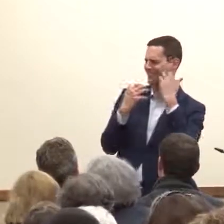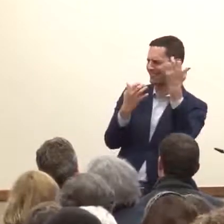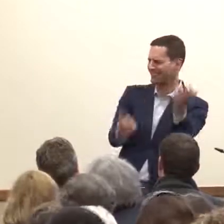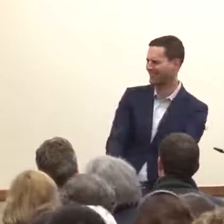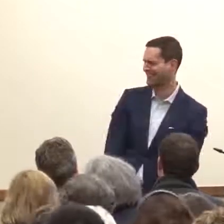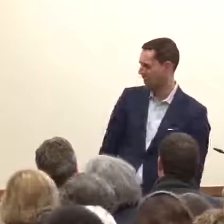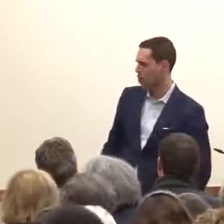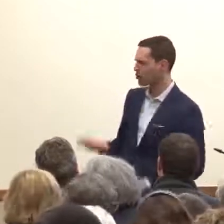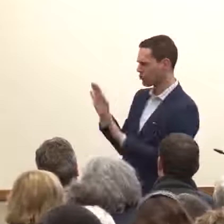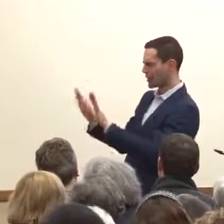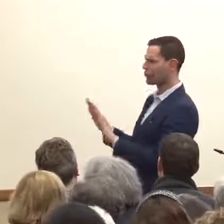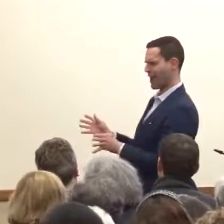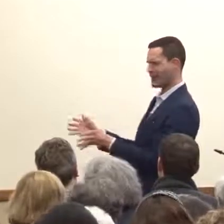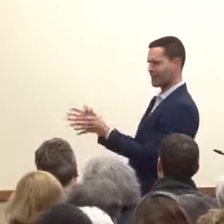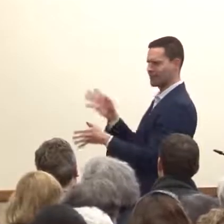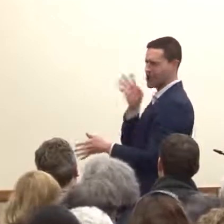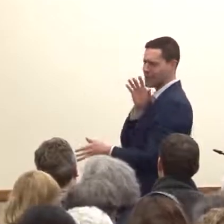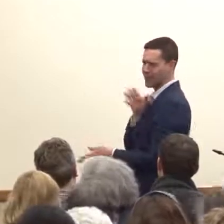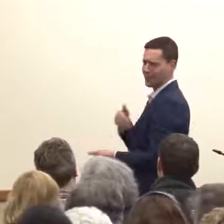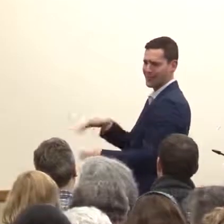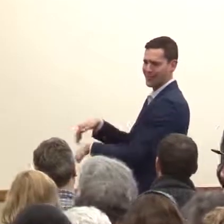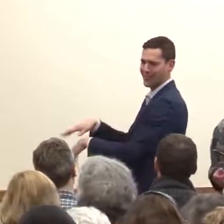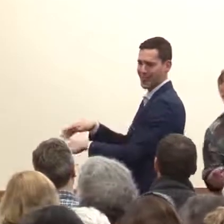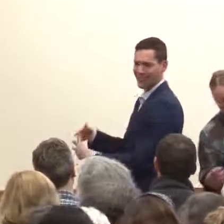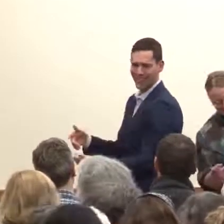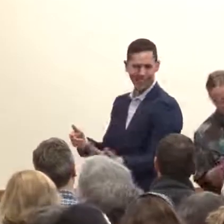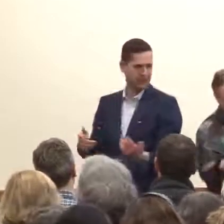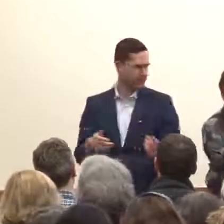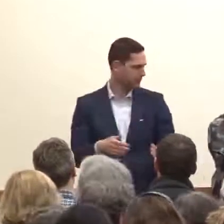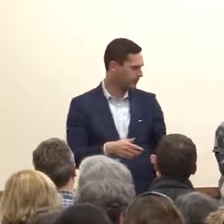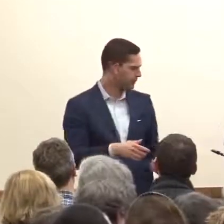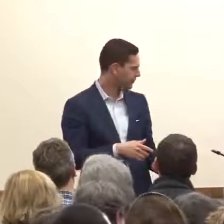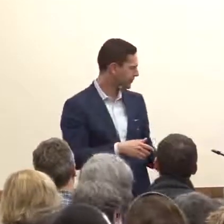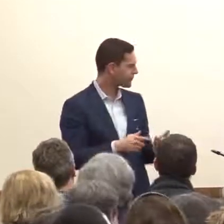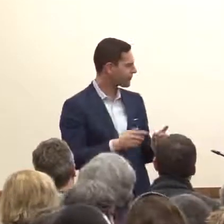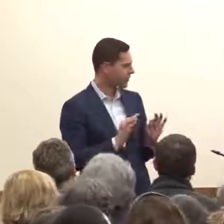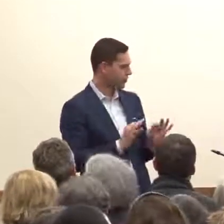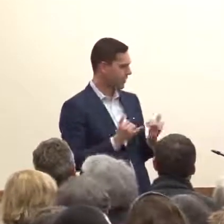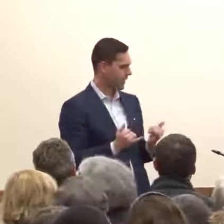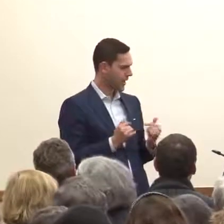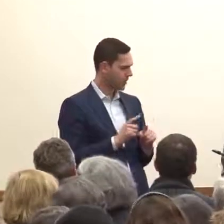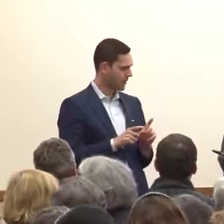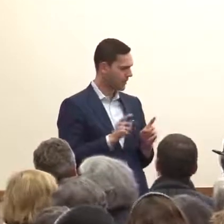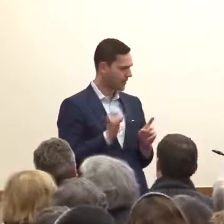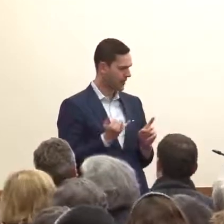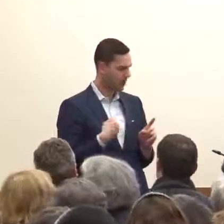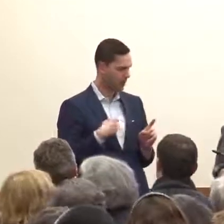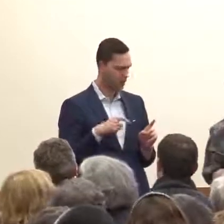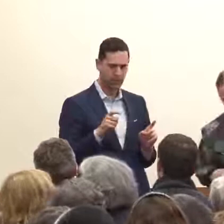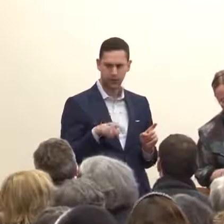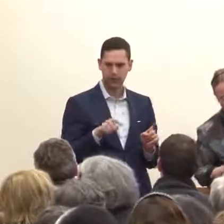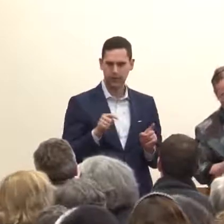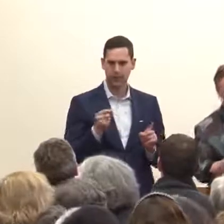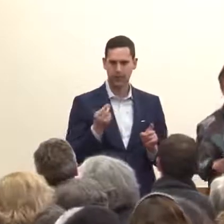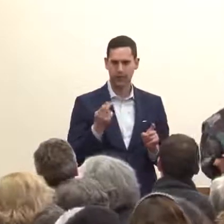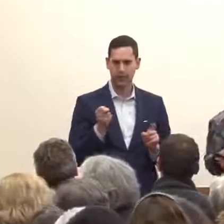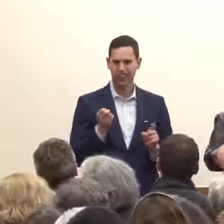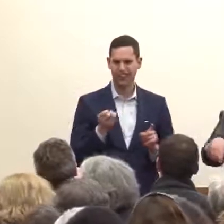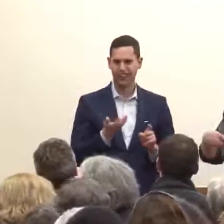talking. Don't hesitate. Okay, but now I need the... So I'm good one now, thing. But now I need the